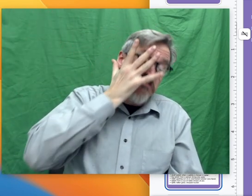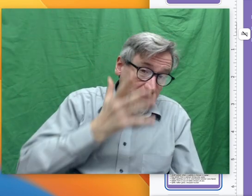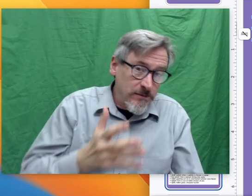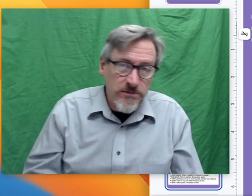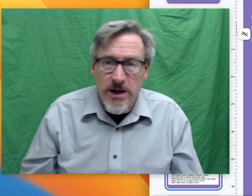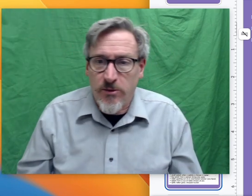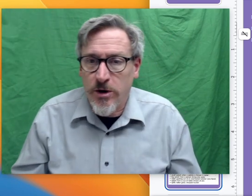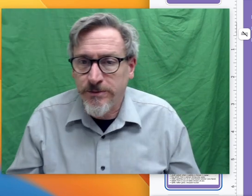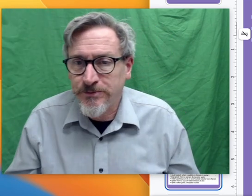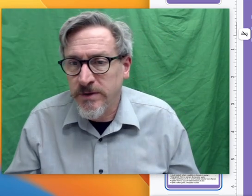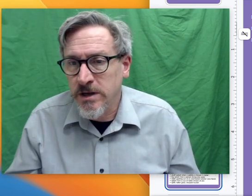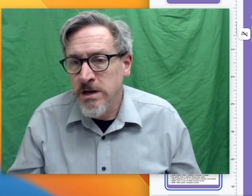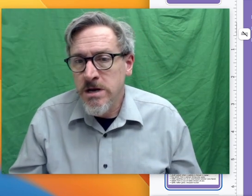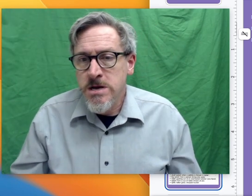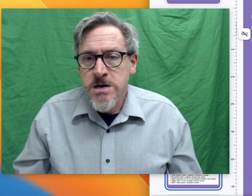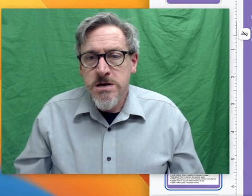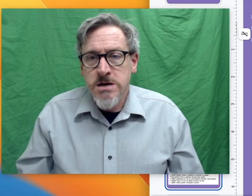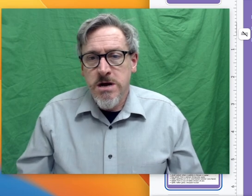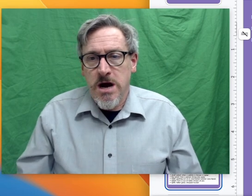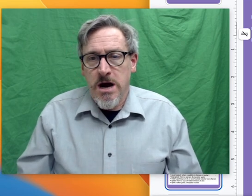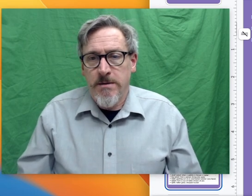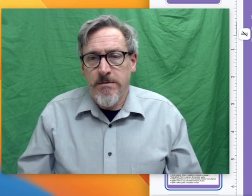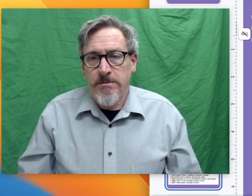Right, cup of water.